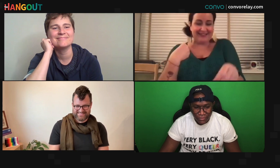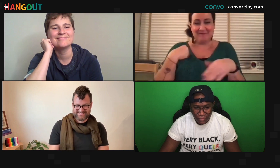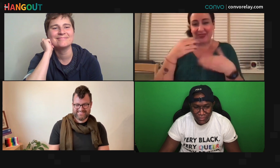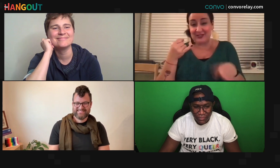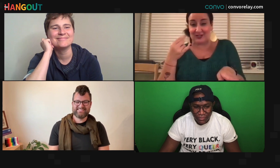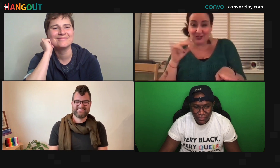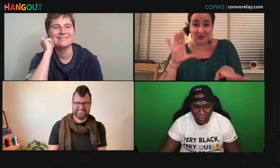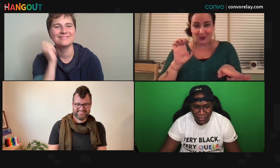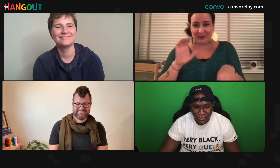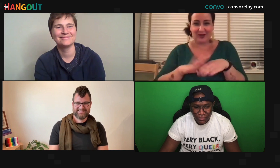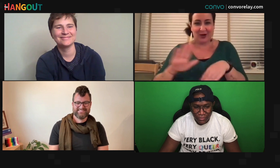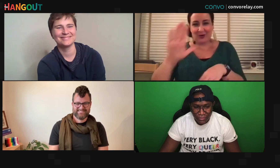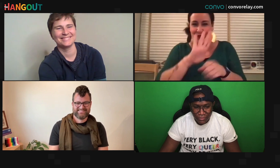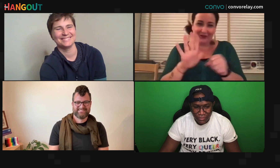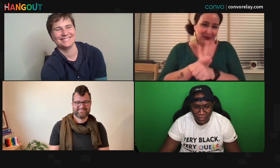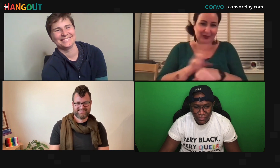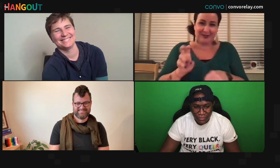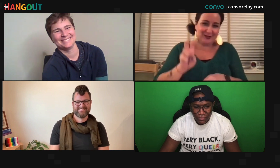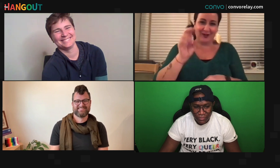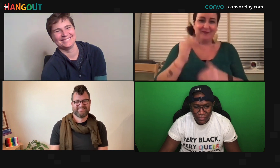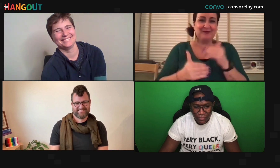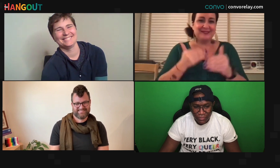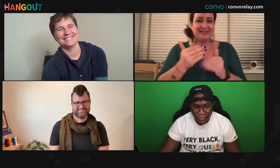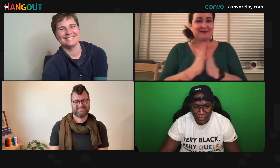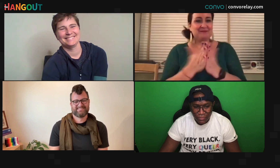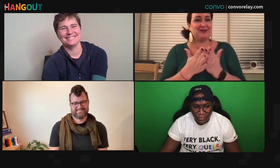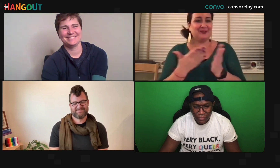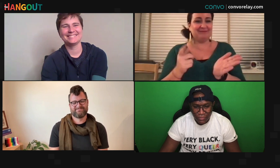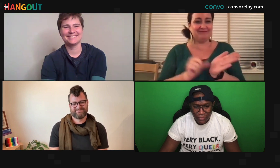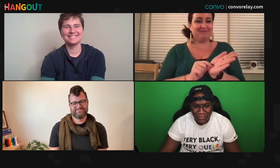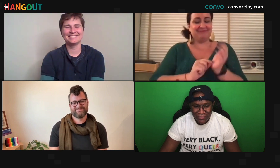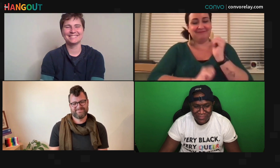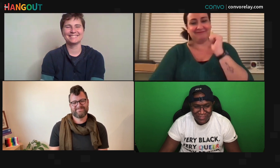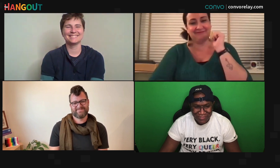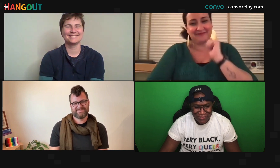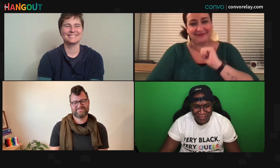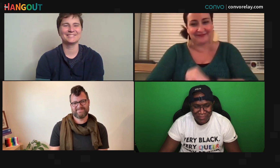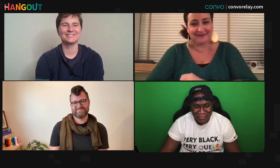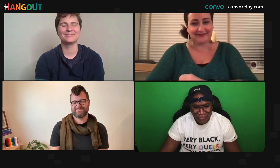I want to hear about everything. Give me the juice on your full